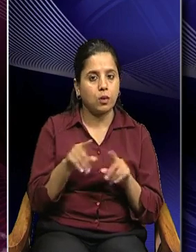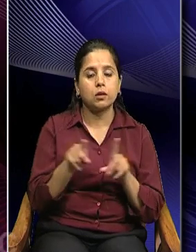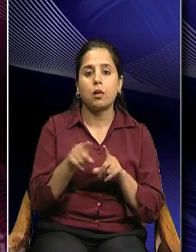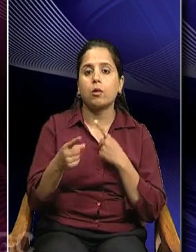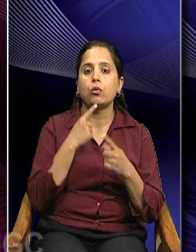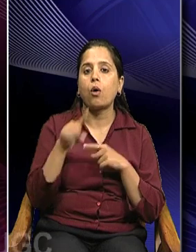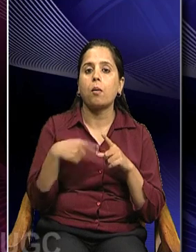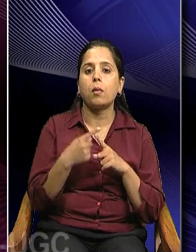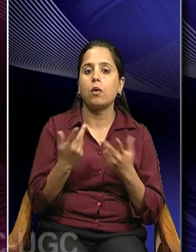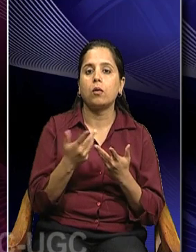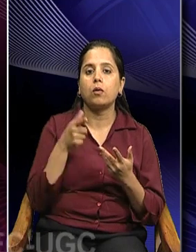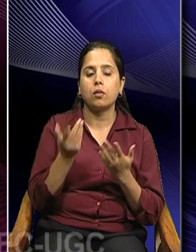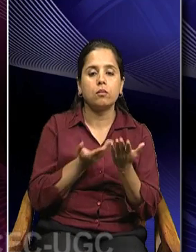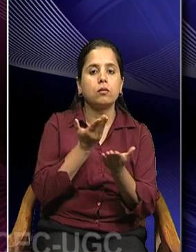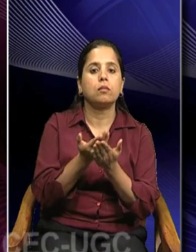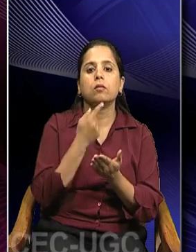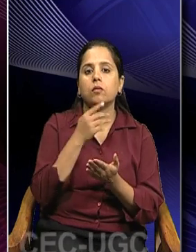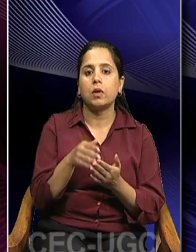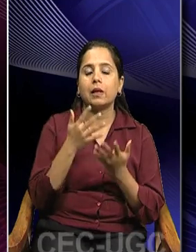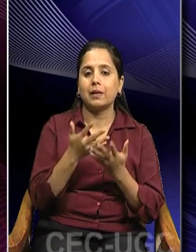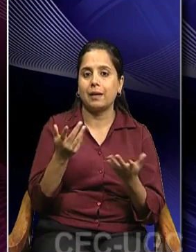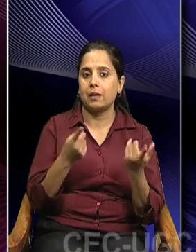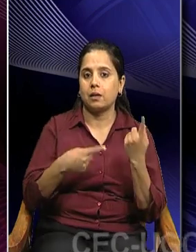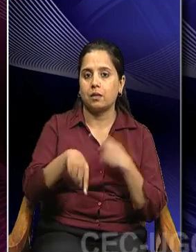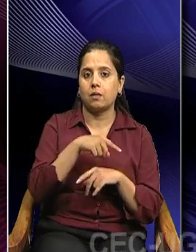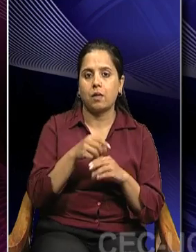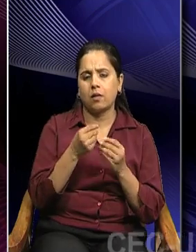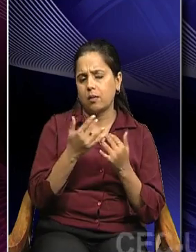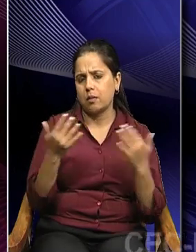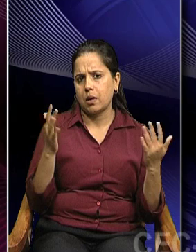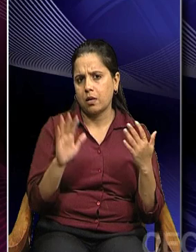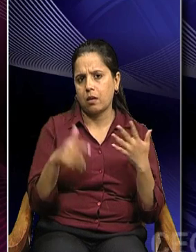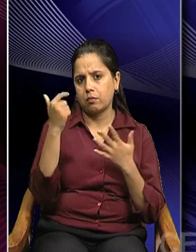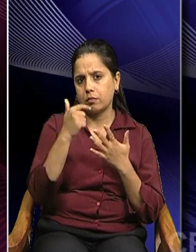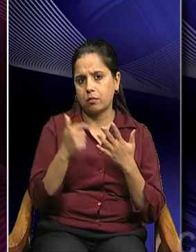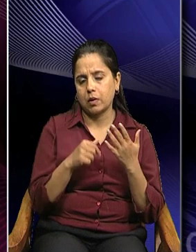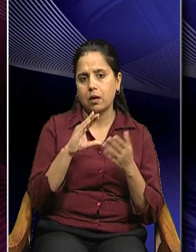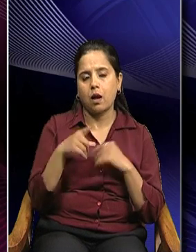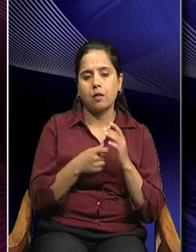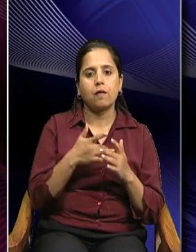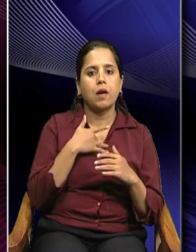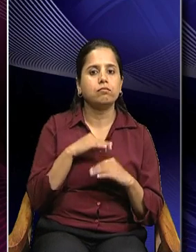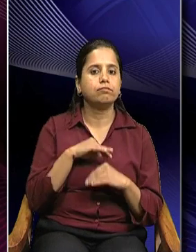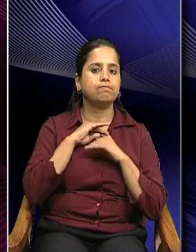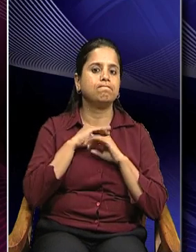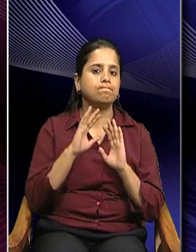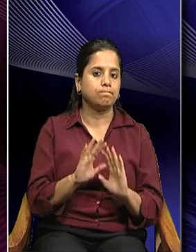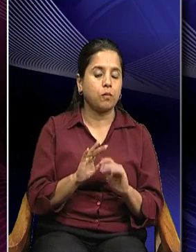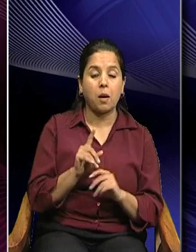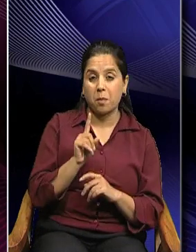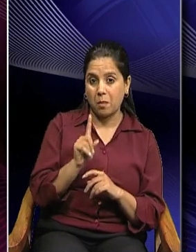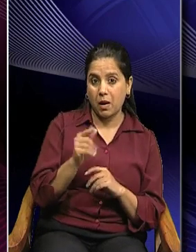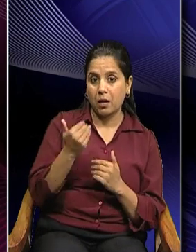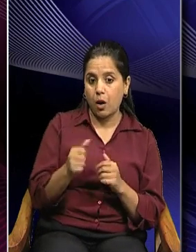talking about offering the products with n number of features so that customers should feel satisfied. But in